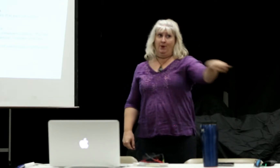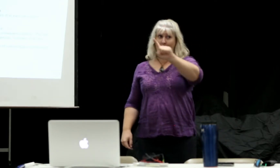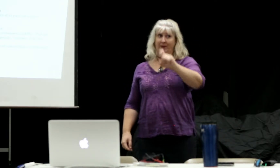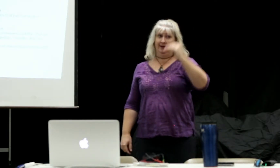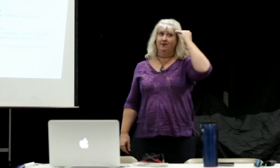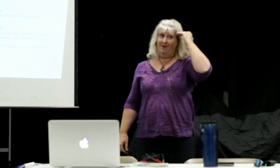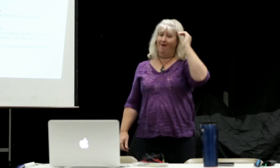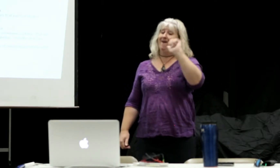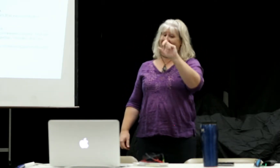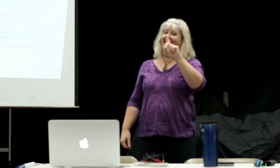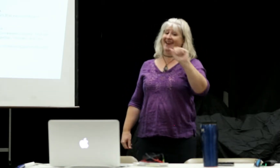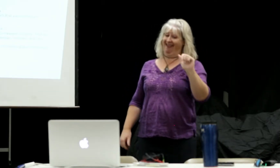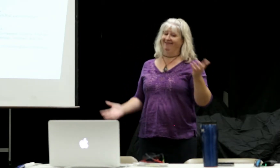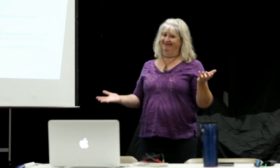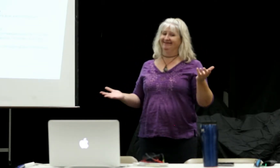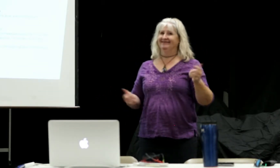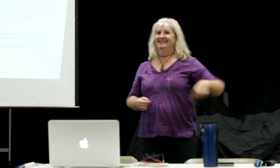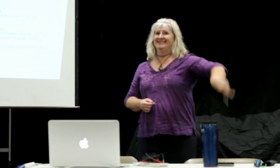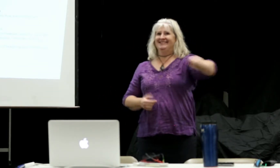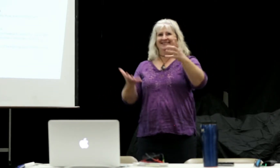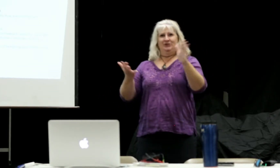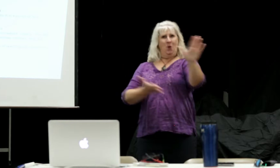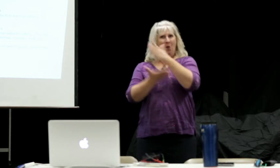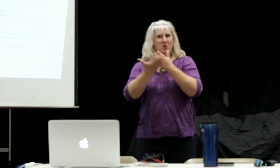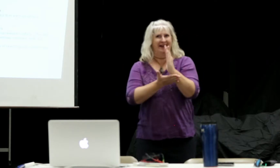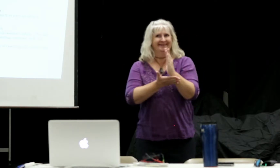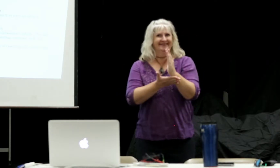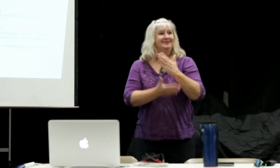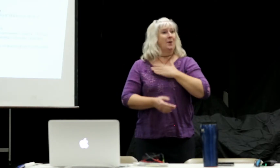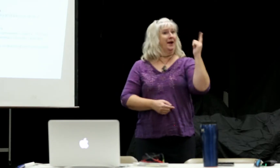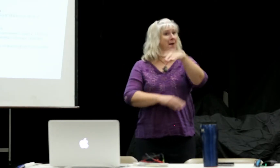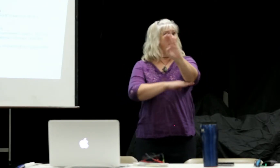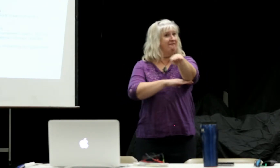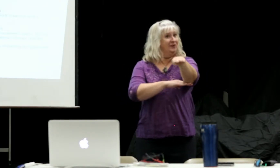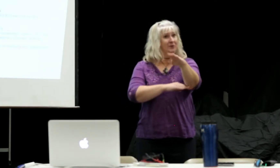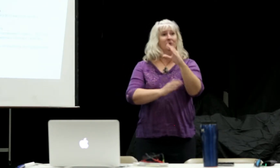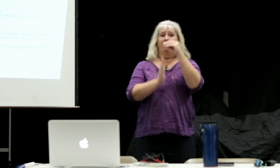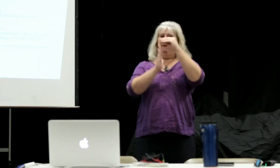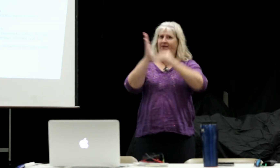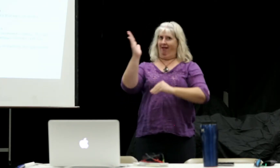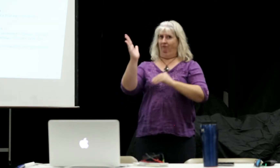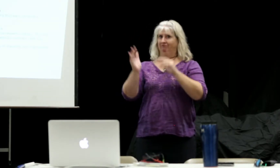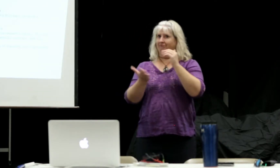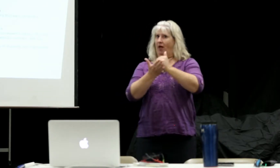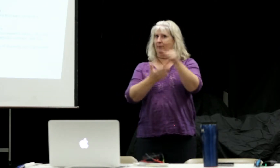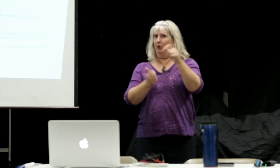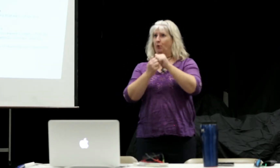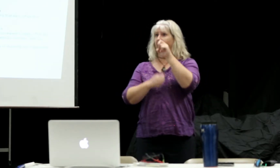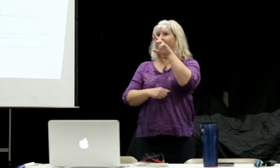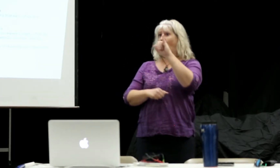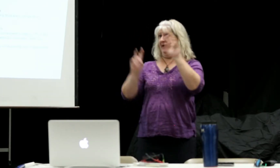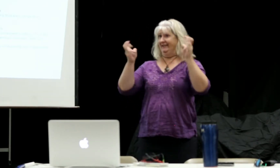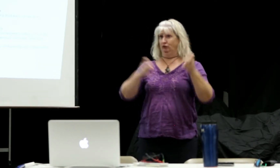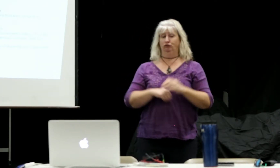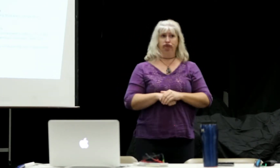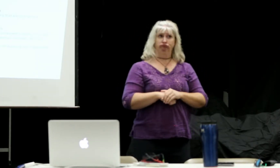job talking about the ADA, and will share that with us this afternoon to talk about your rights and to help you